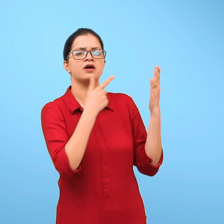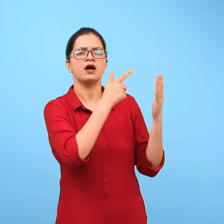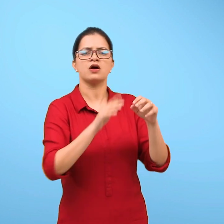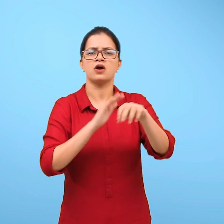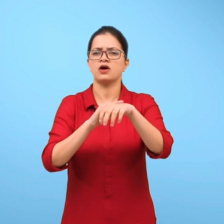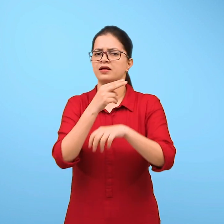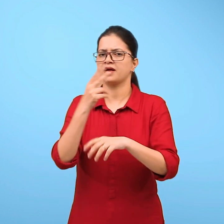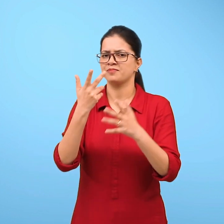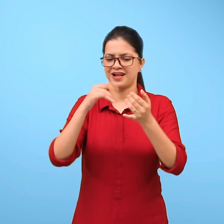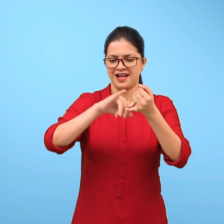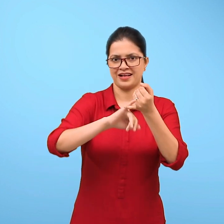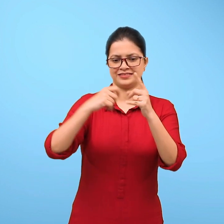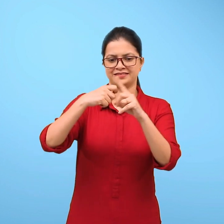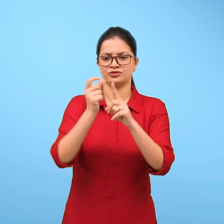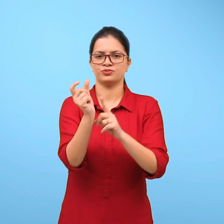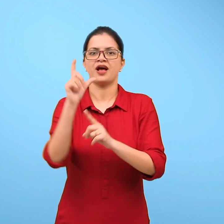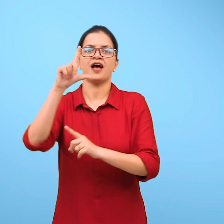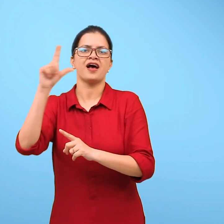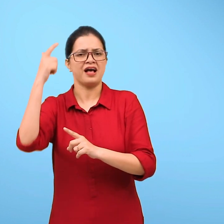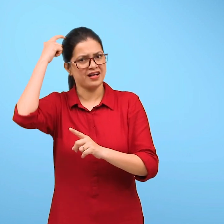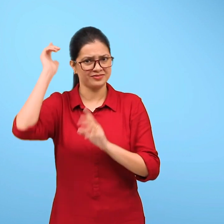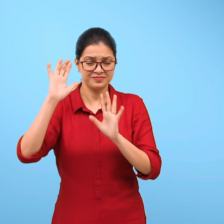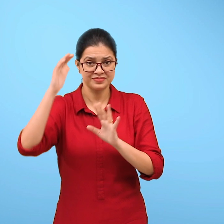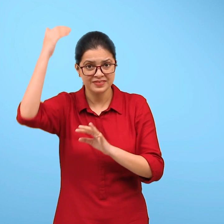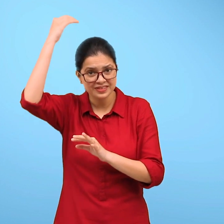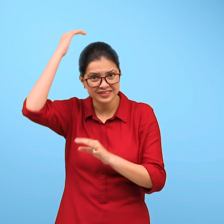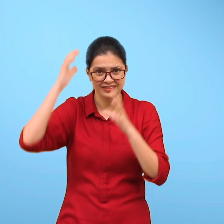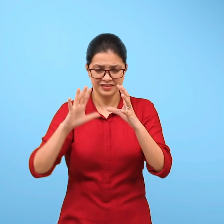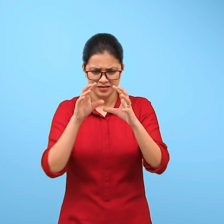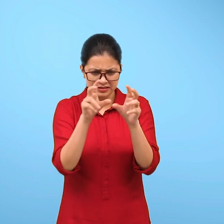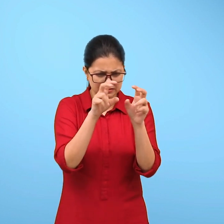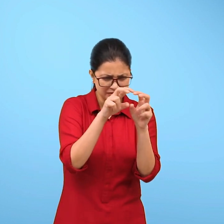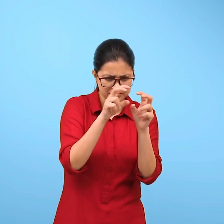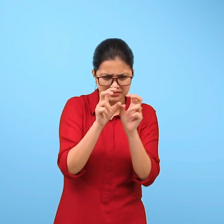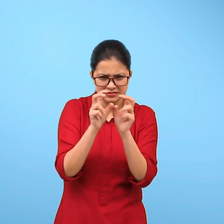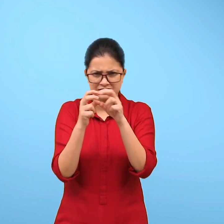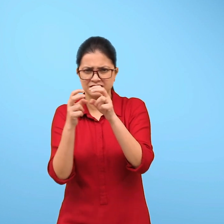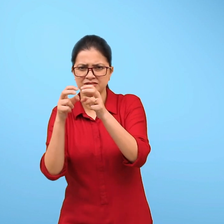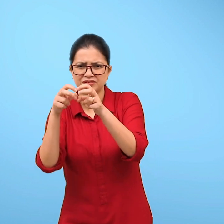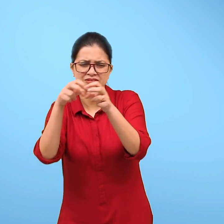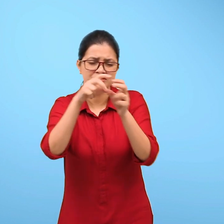It encloses and protects a very important part of the body, the brain.